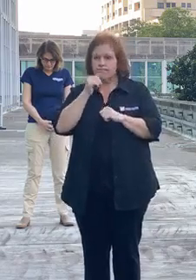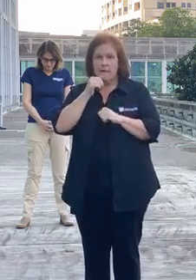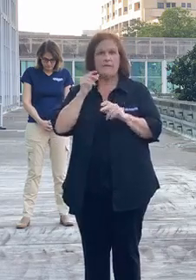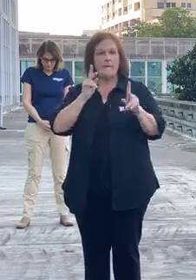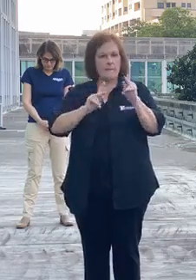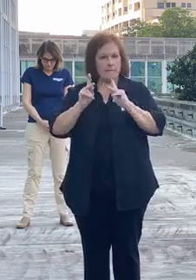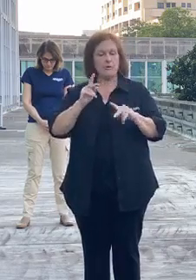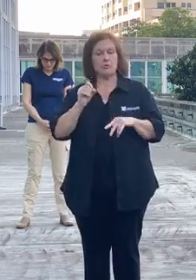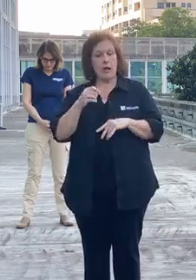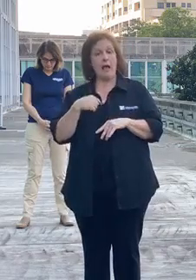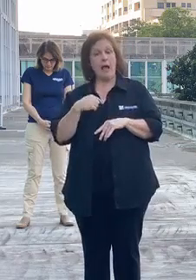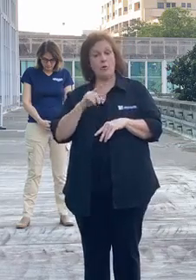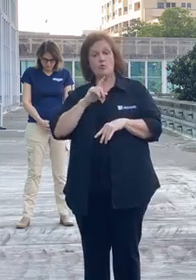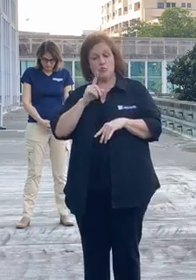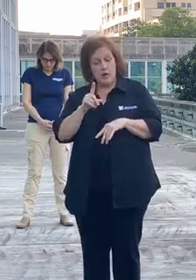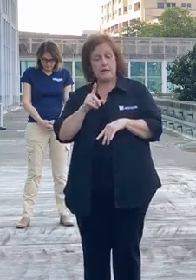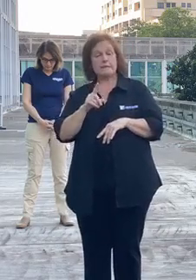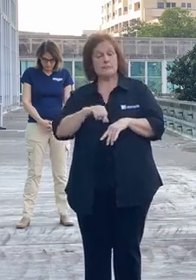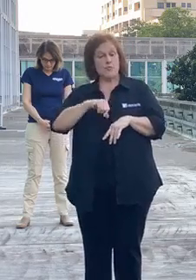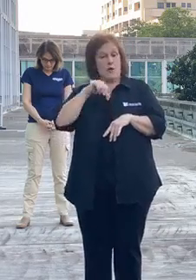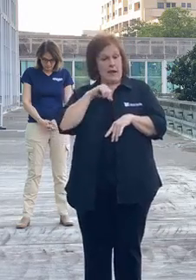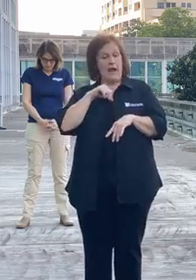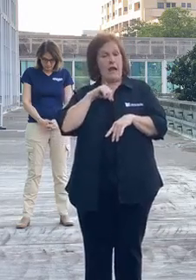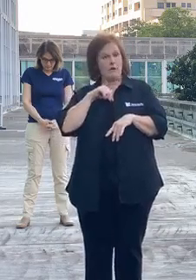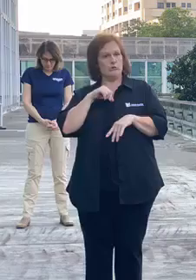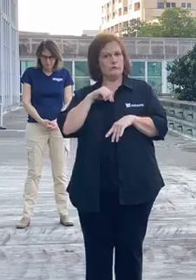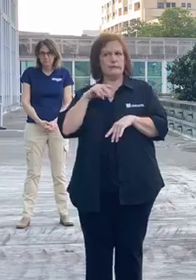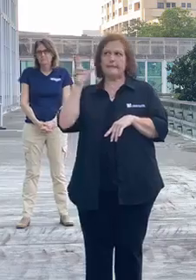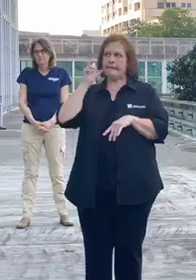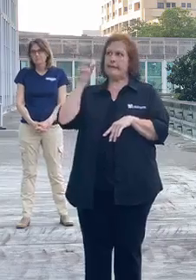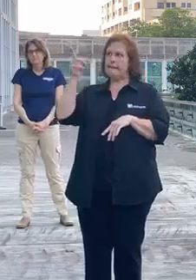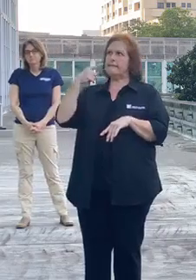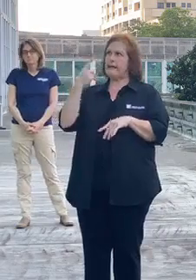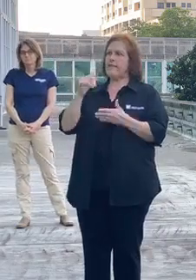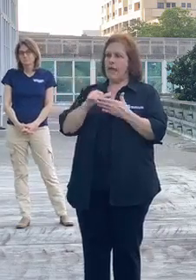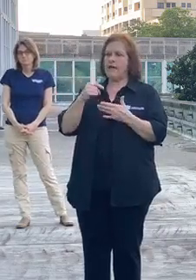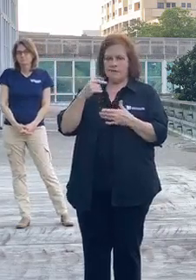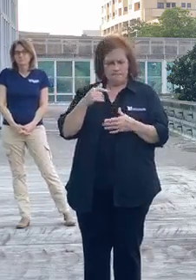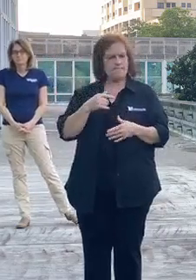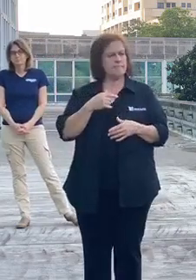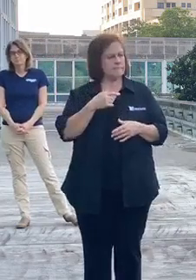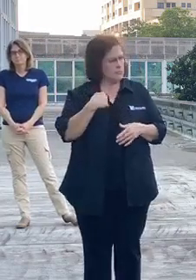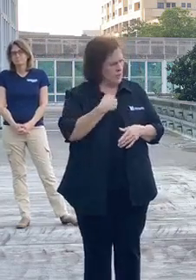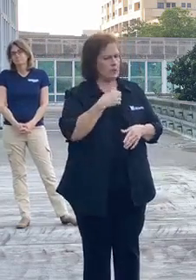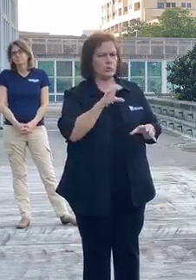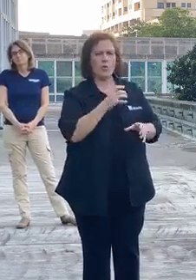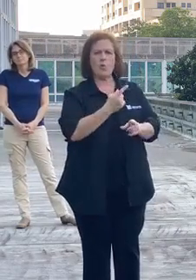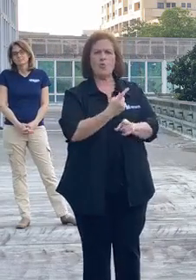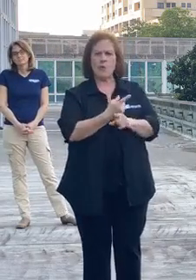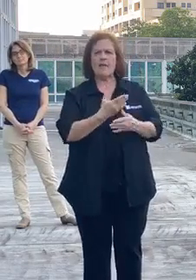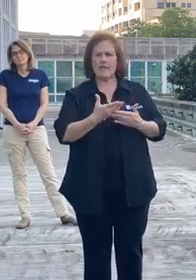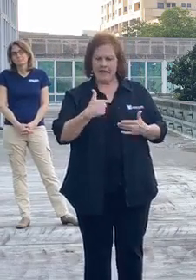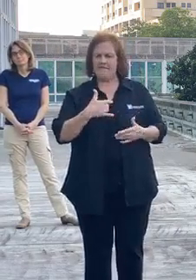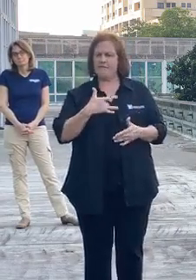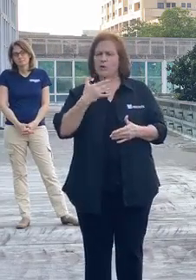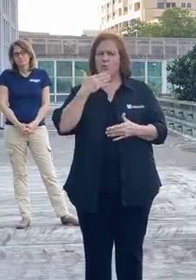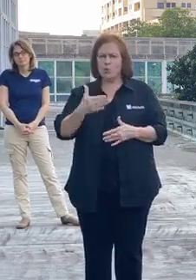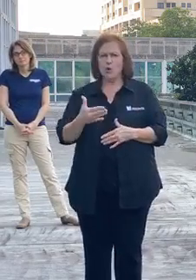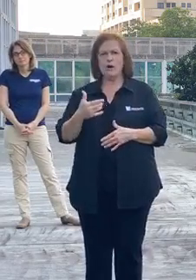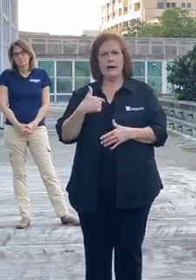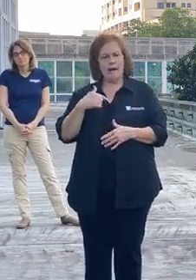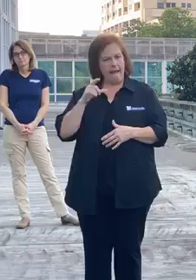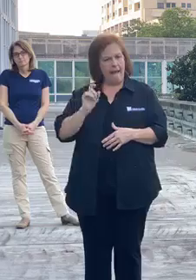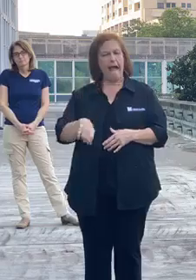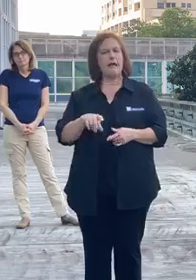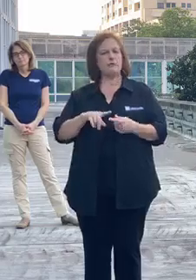So I was proud to hear him say that, because it just reinforced for me that we're doing the right thing as a city. And I had to field